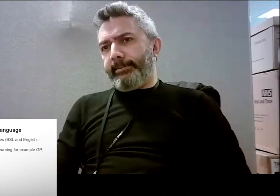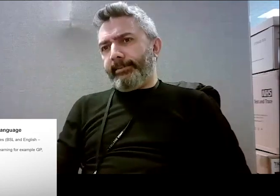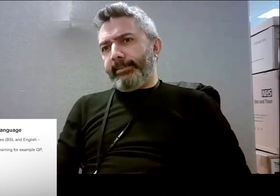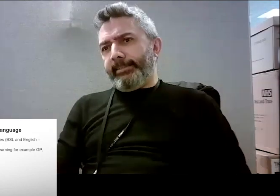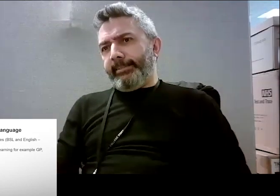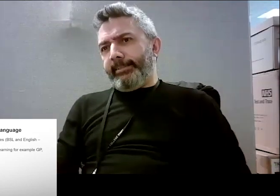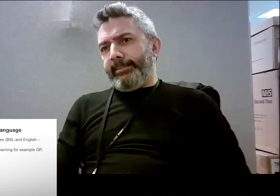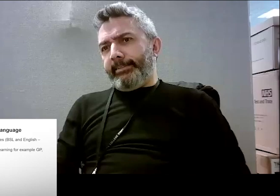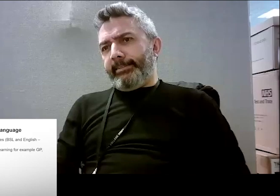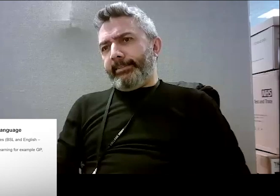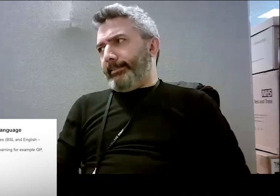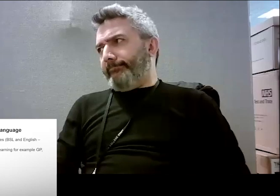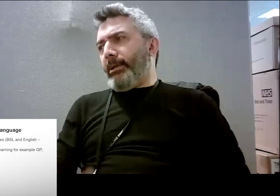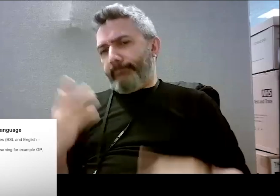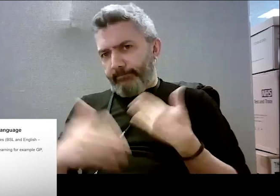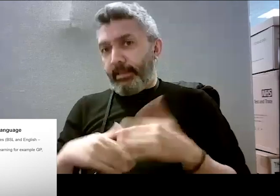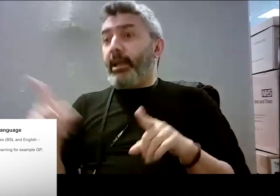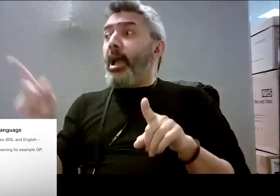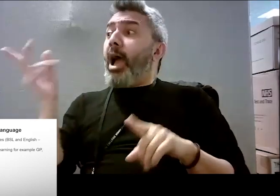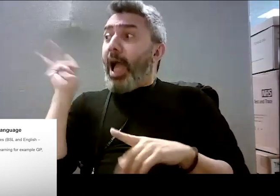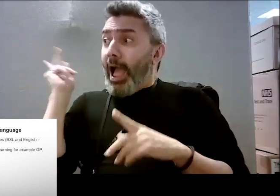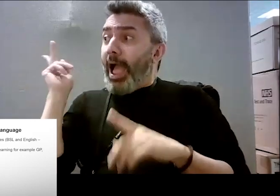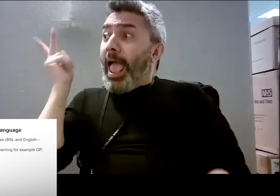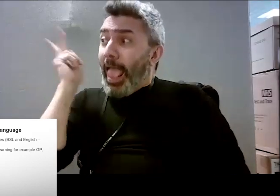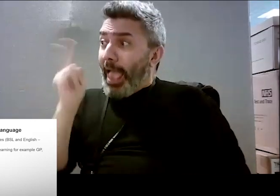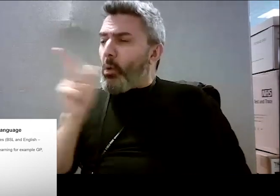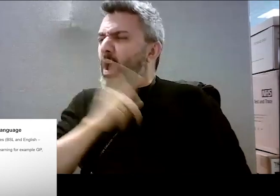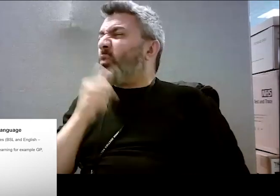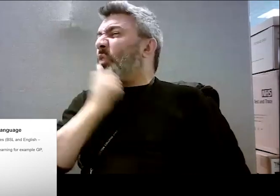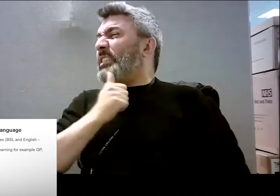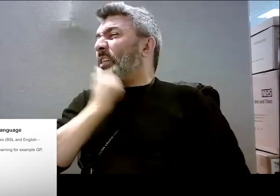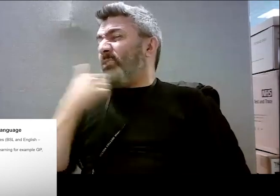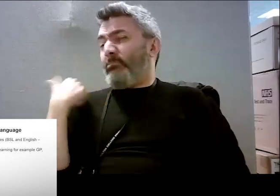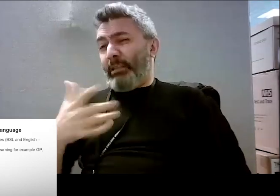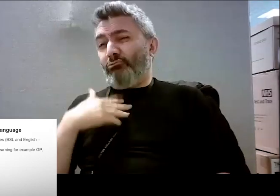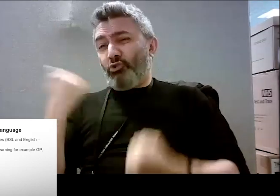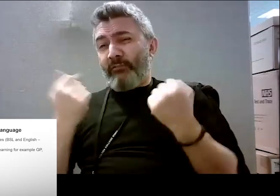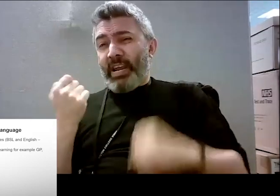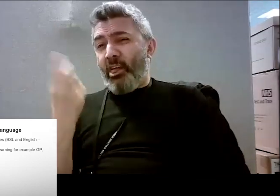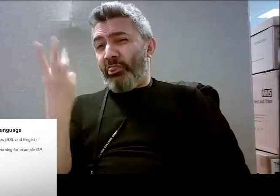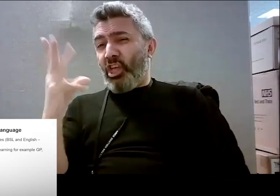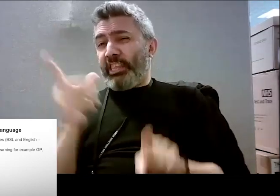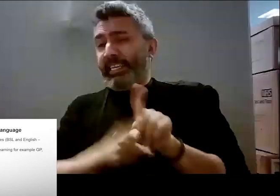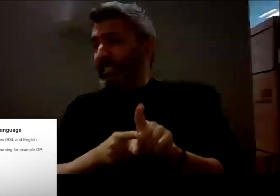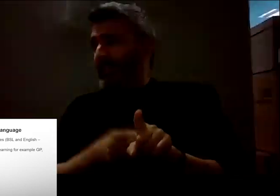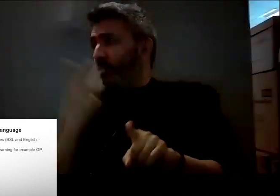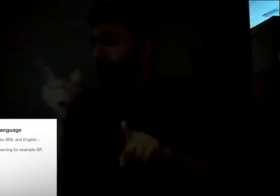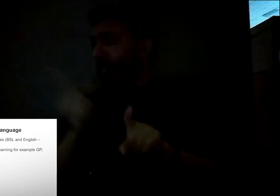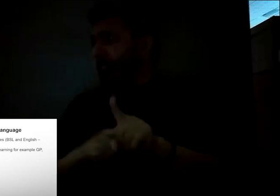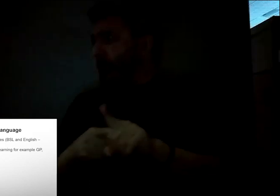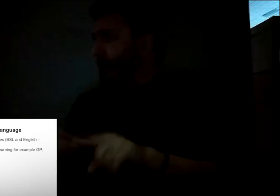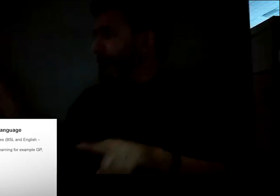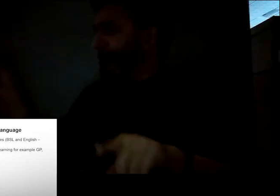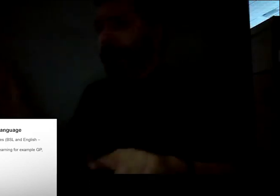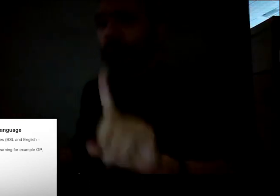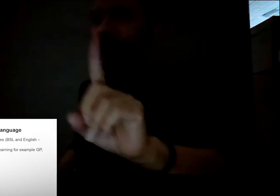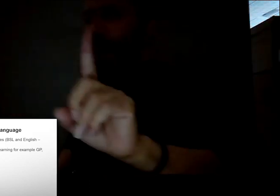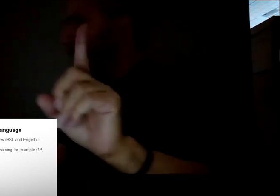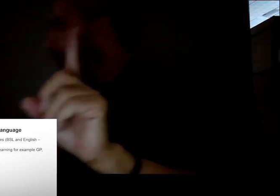in front of me, I know, it's an emergency vehicle, move out the way. And then, so I've been driving now for nearly about 30 years. Just 1